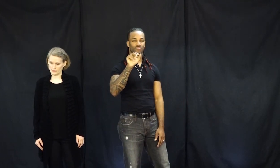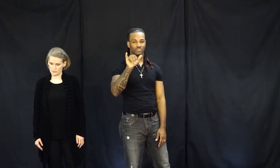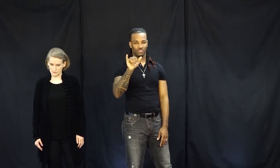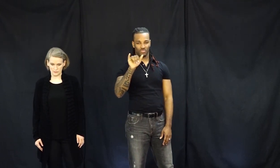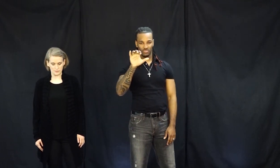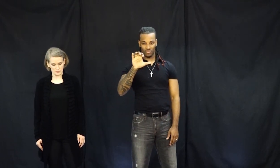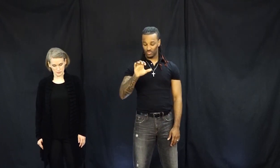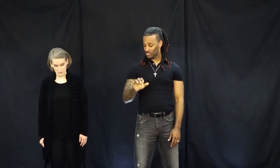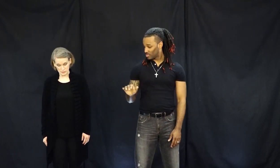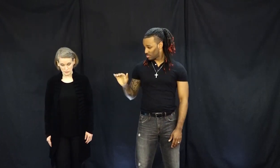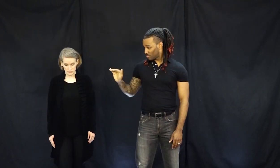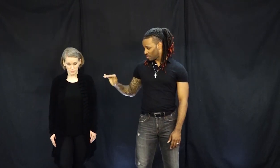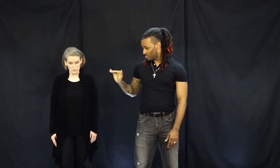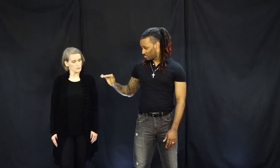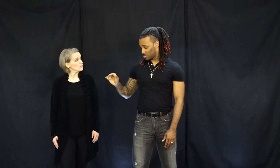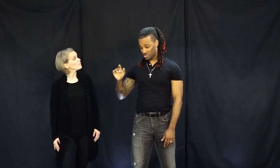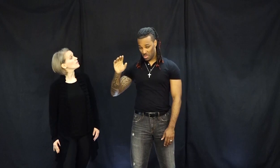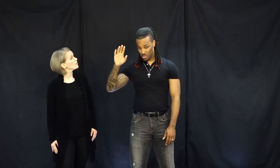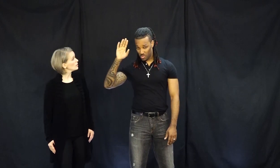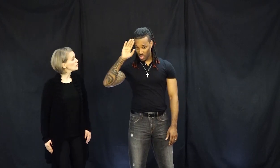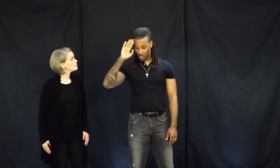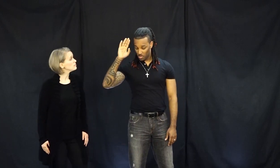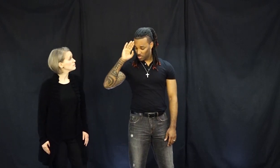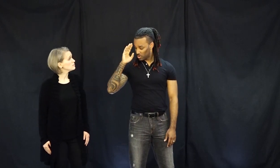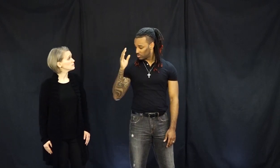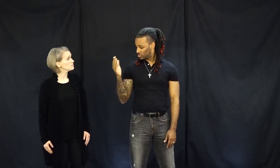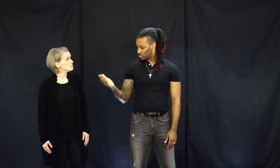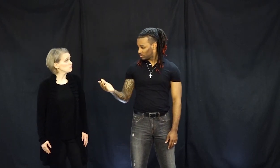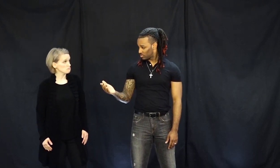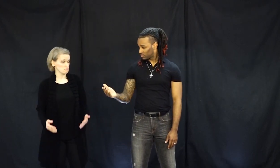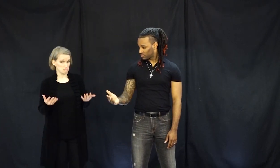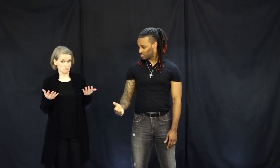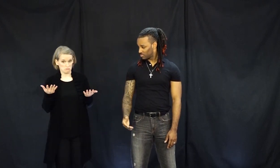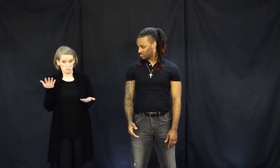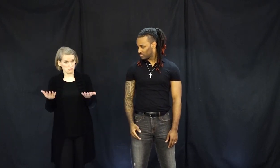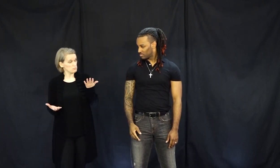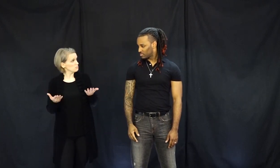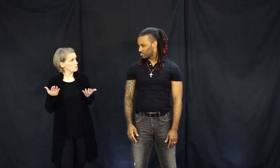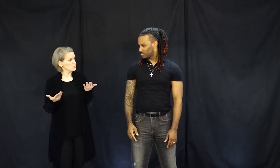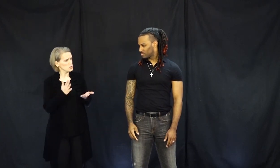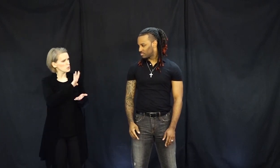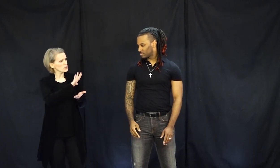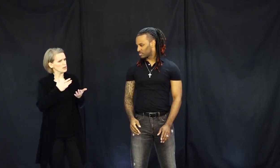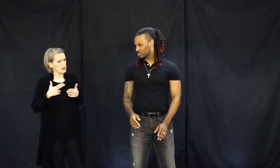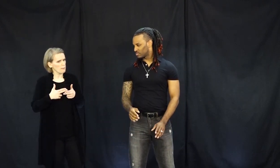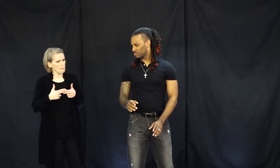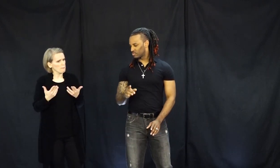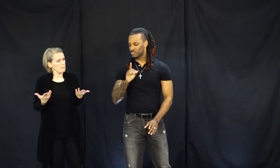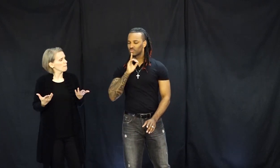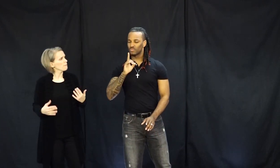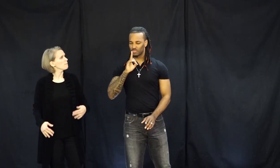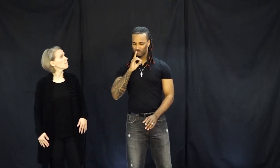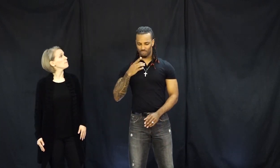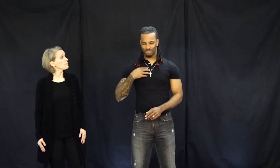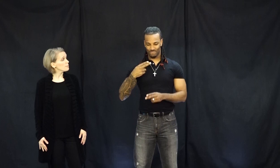New York City. Pardon me, are you Aaron Burr, sir? That depends. Who's asking? Oh, well, sure. Sir, I'm